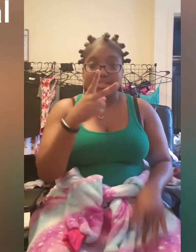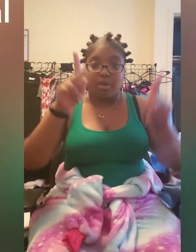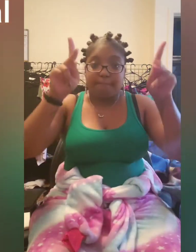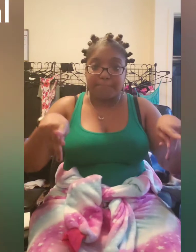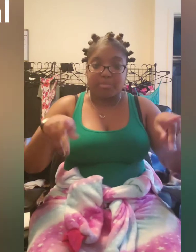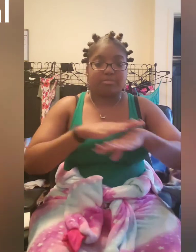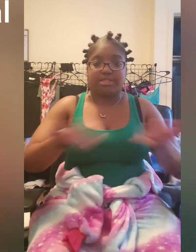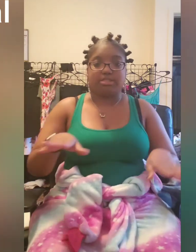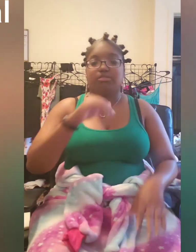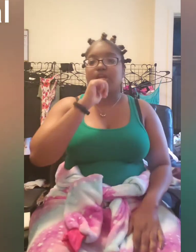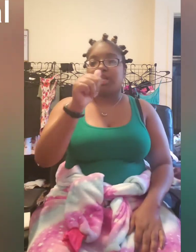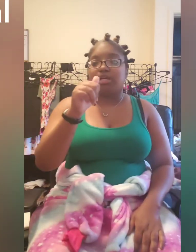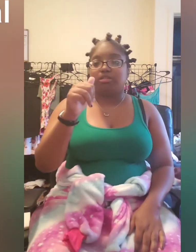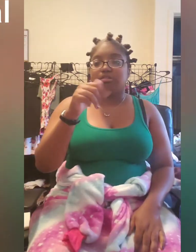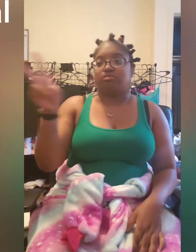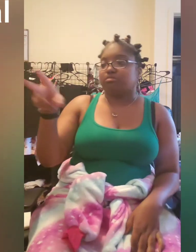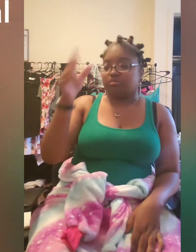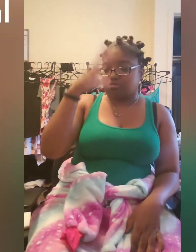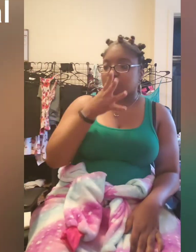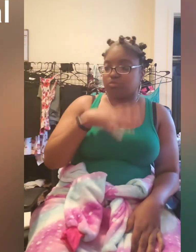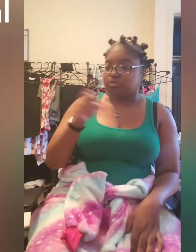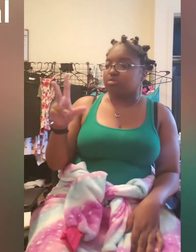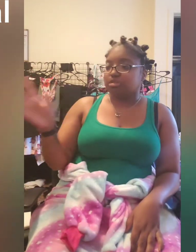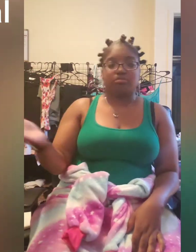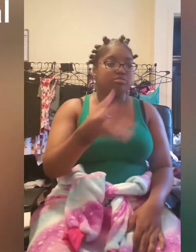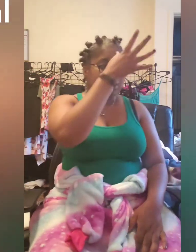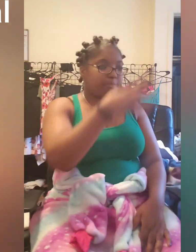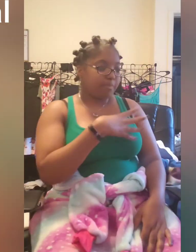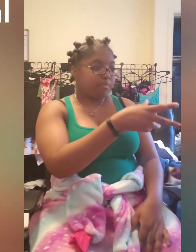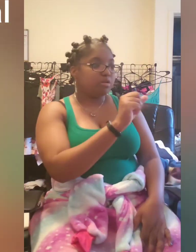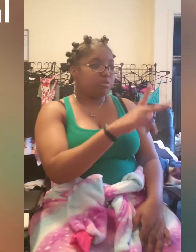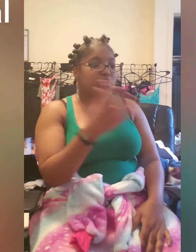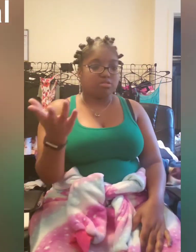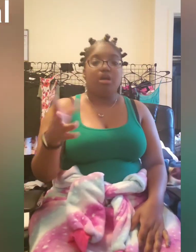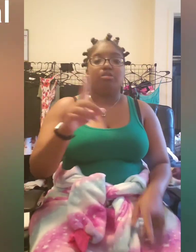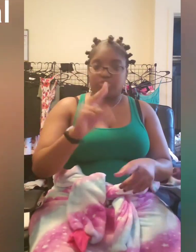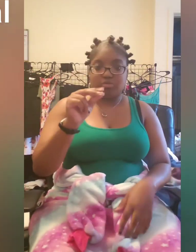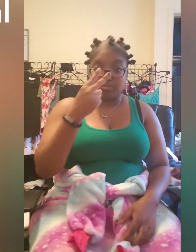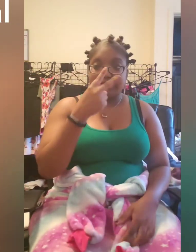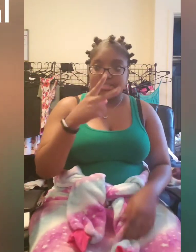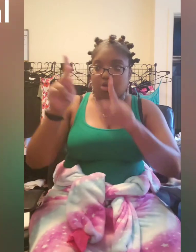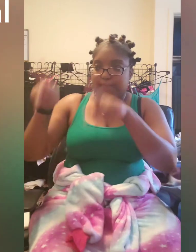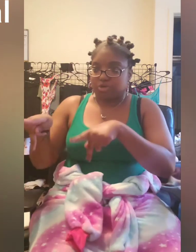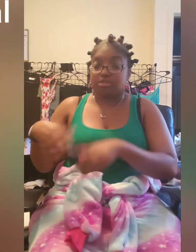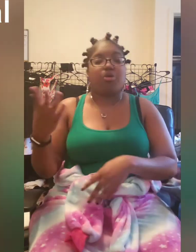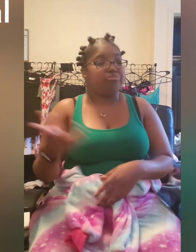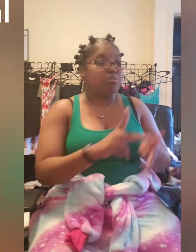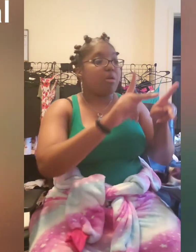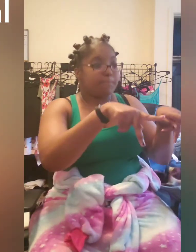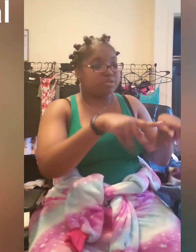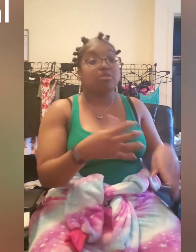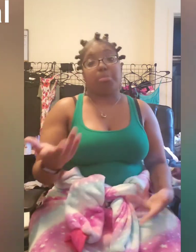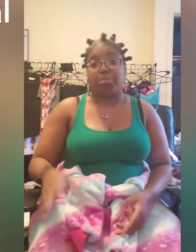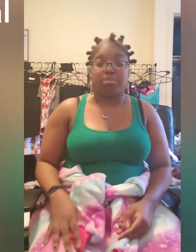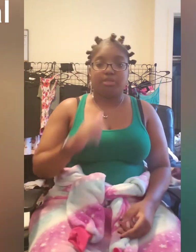be is they don't really see gender. They like the person for who they are. They like the person for who that person is. They don't care about the gender.